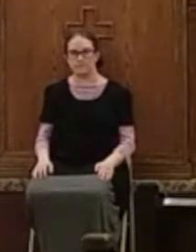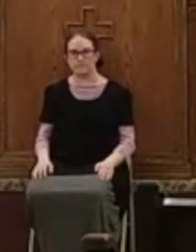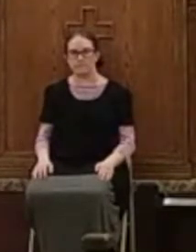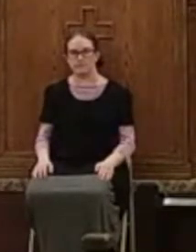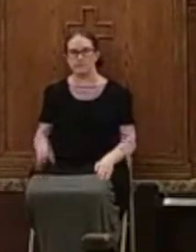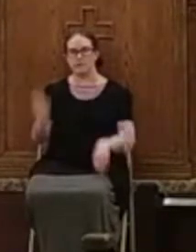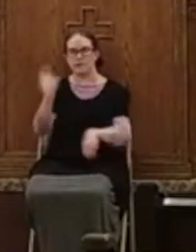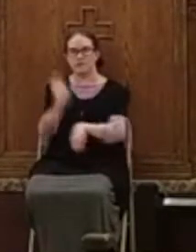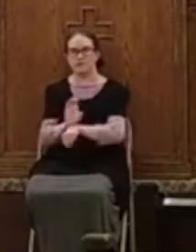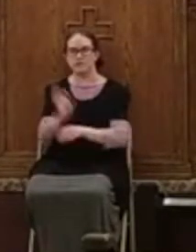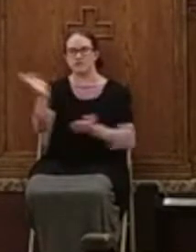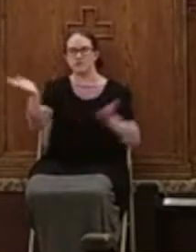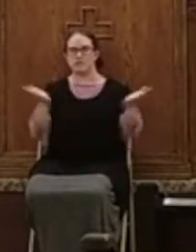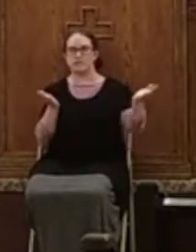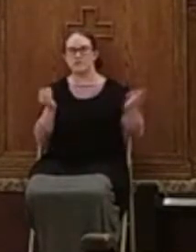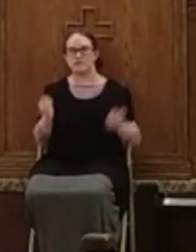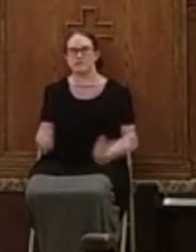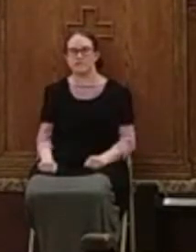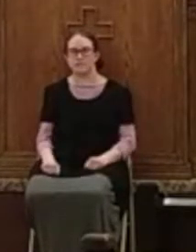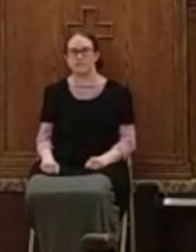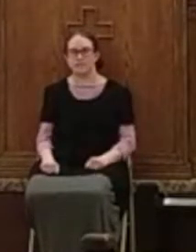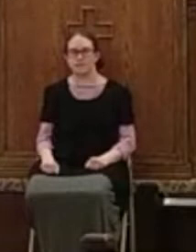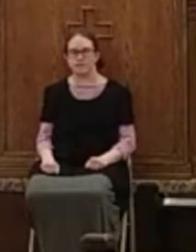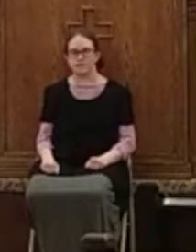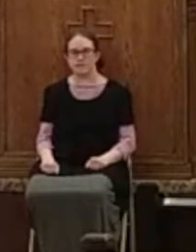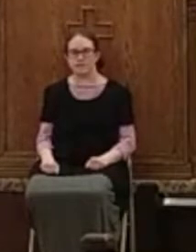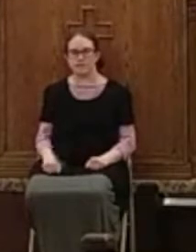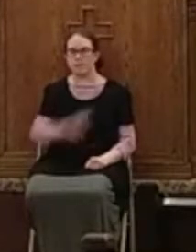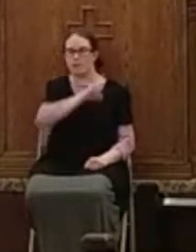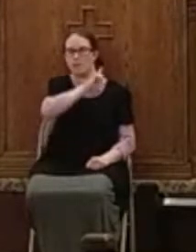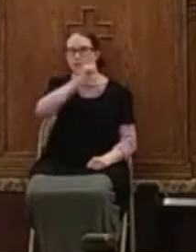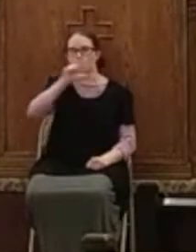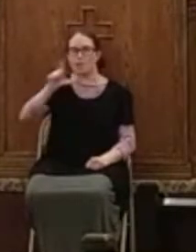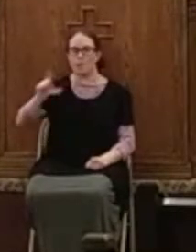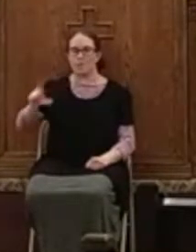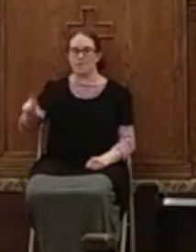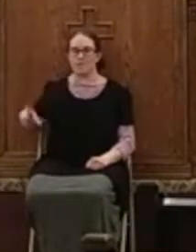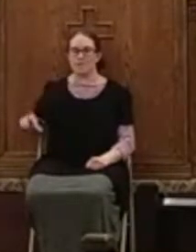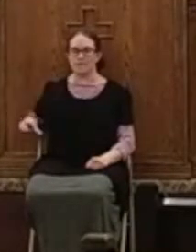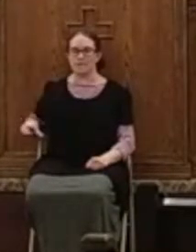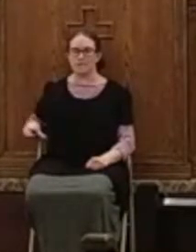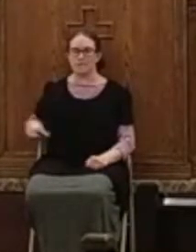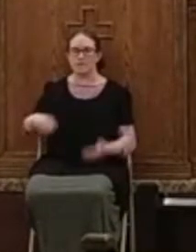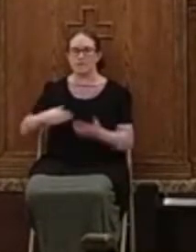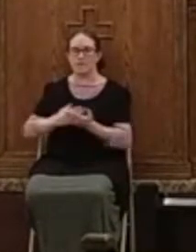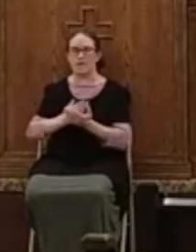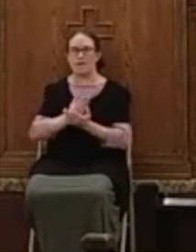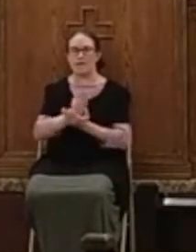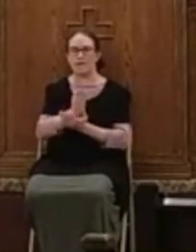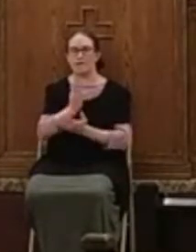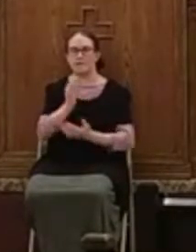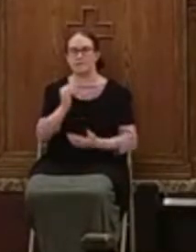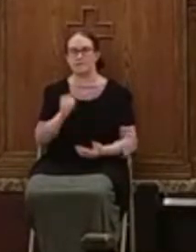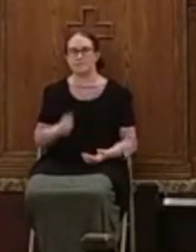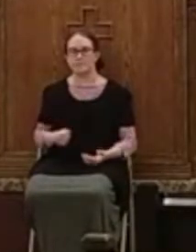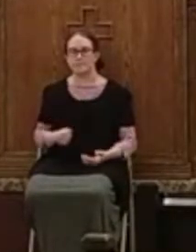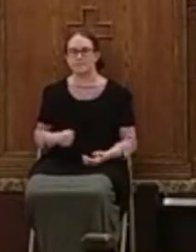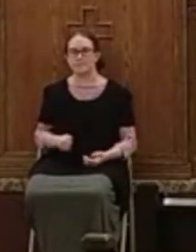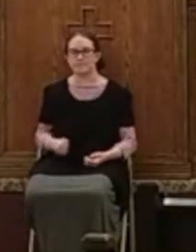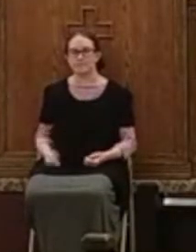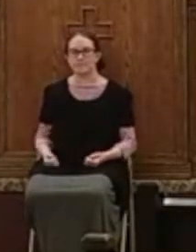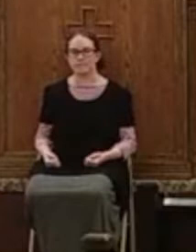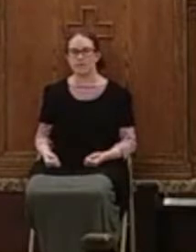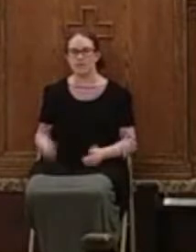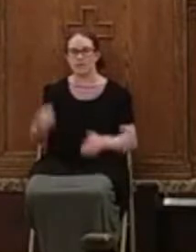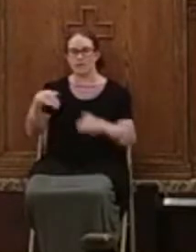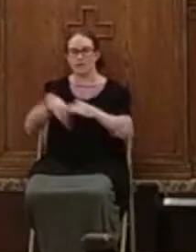In our church services, when the Lord allows us